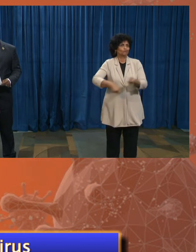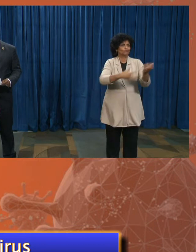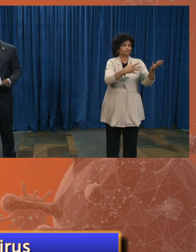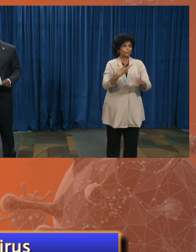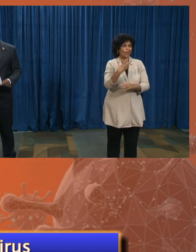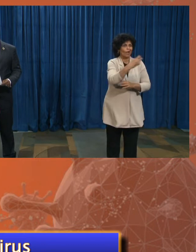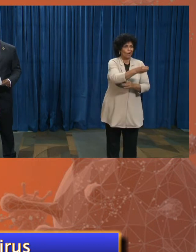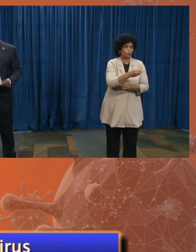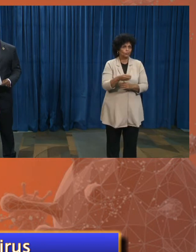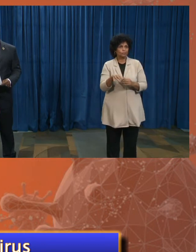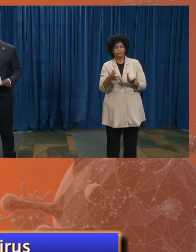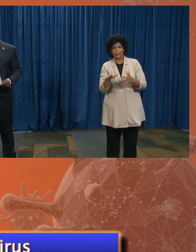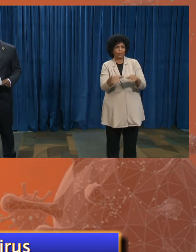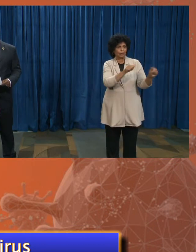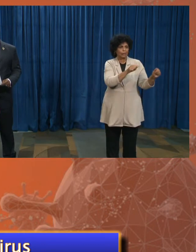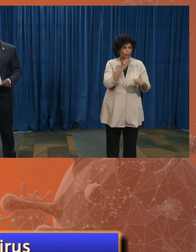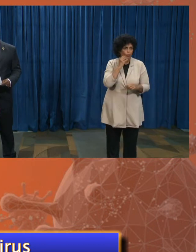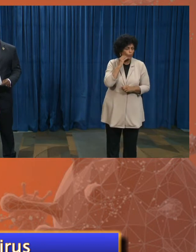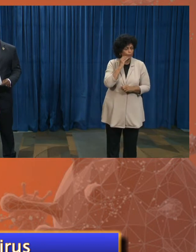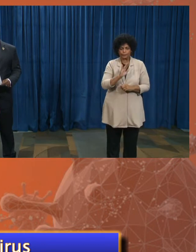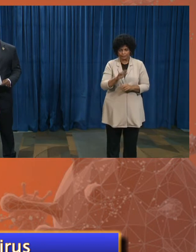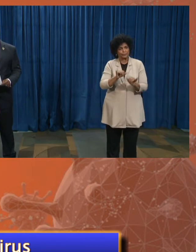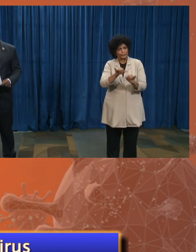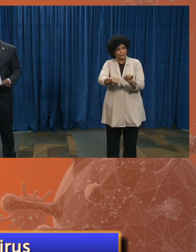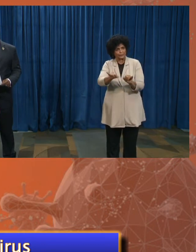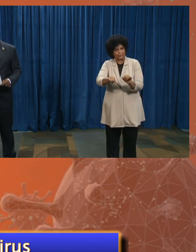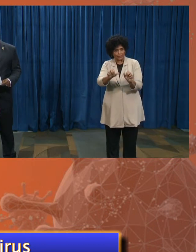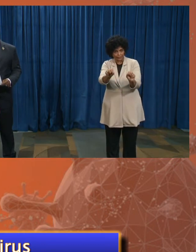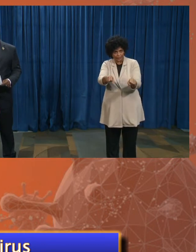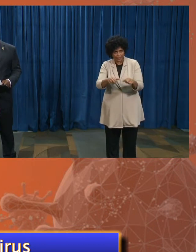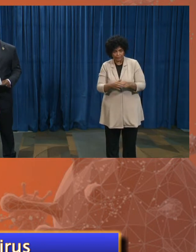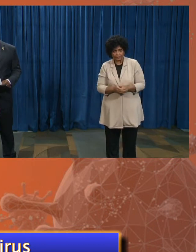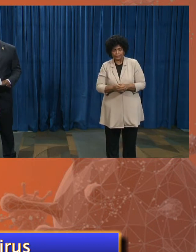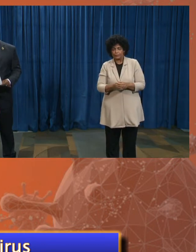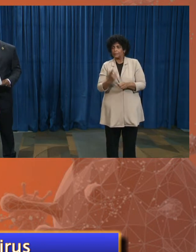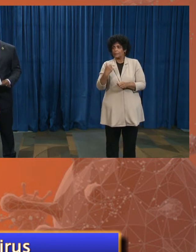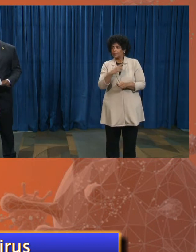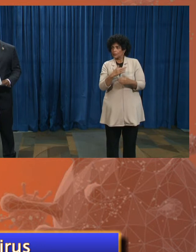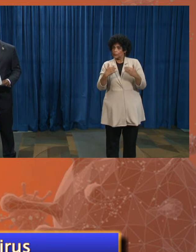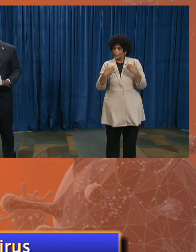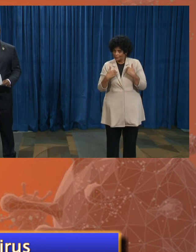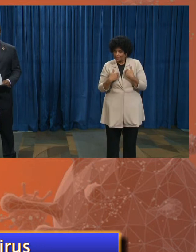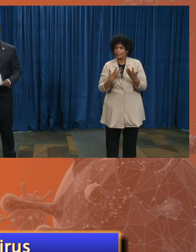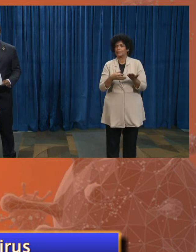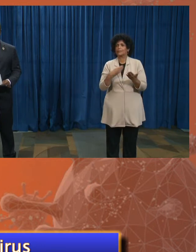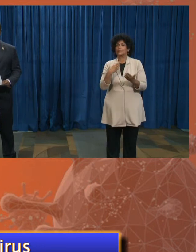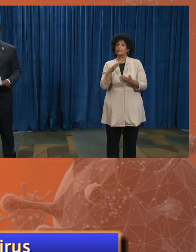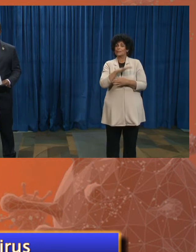$16 million has been approved for distribution to keep Central Florida families in their